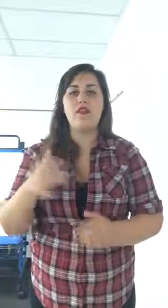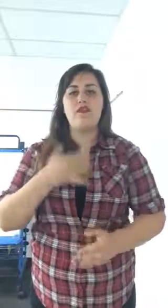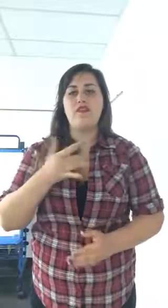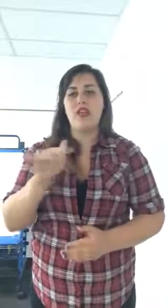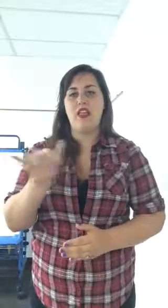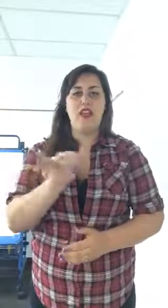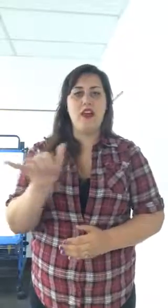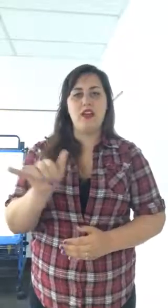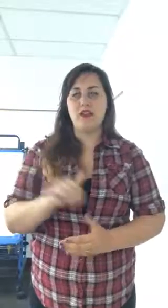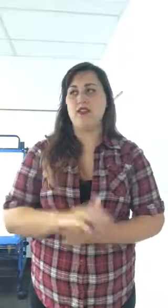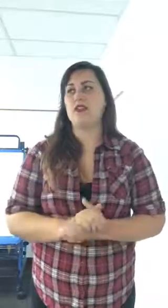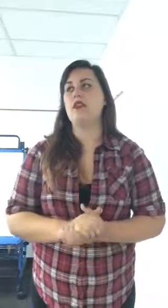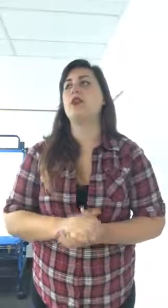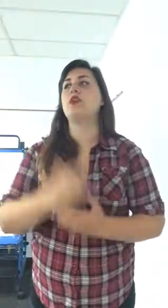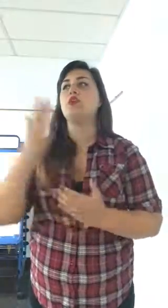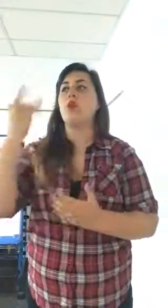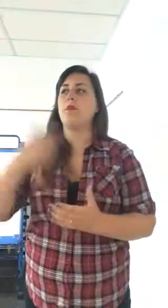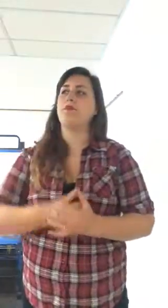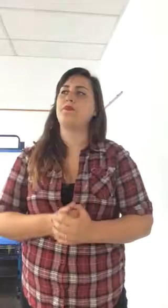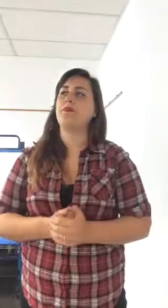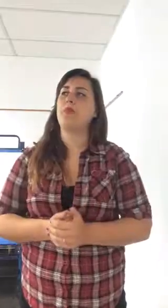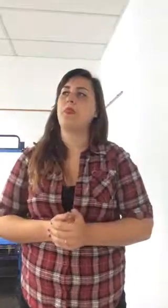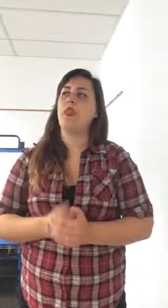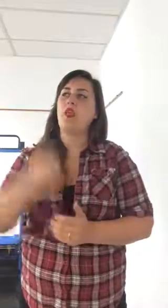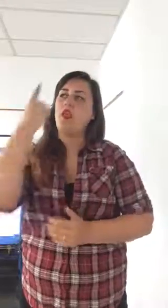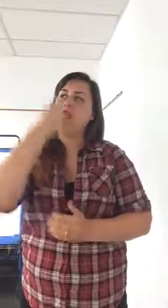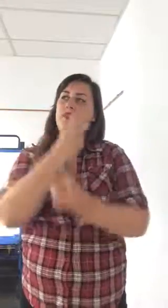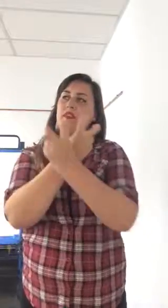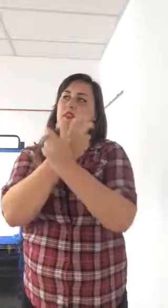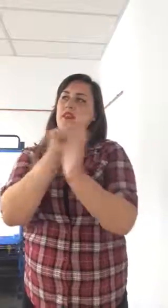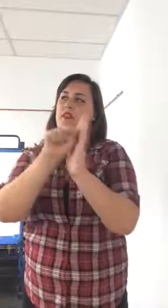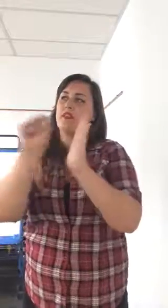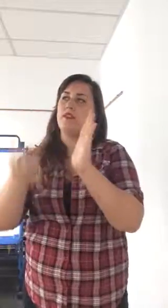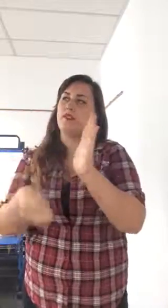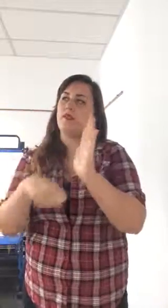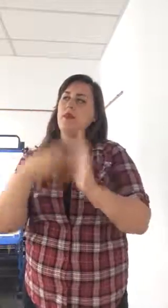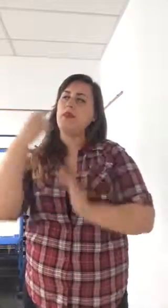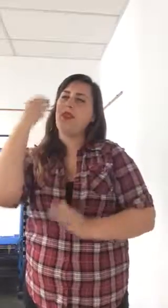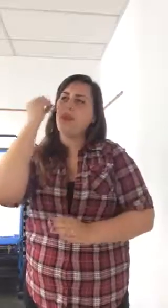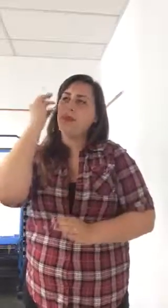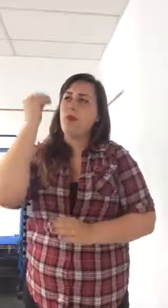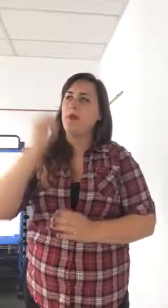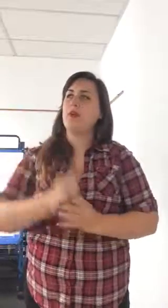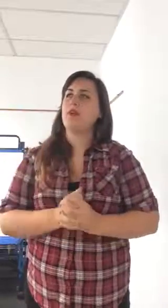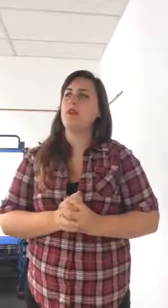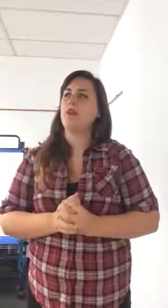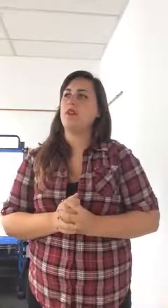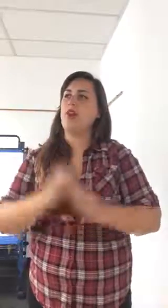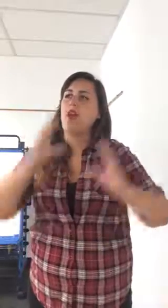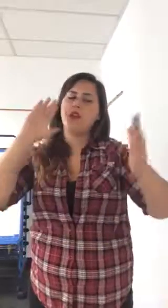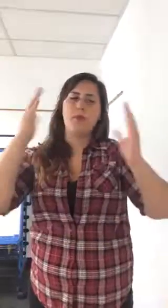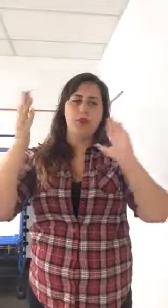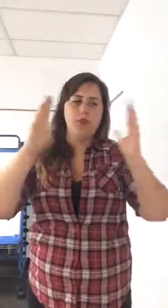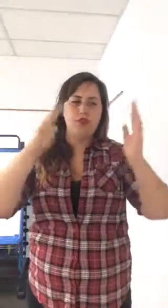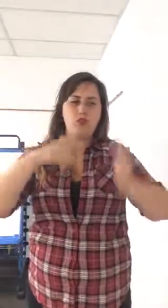See, here's why. Look at the skeletal system here. Just think about this. In comparison to the rest of the body, this is pretty